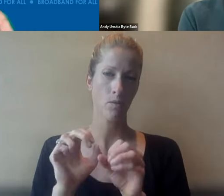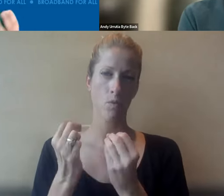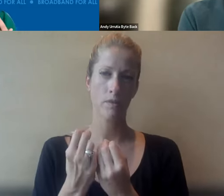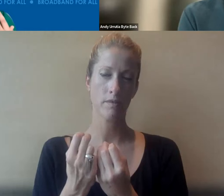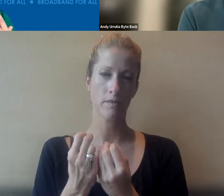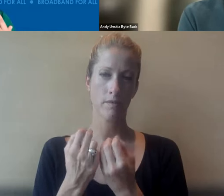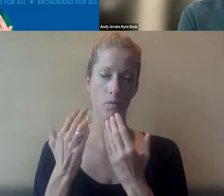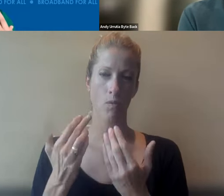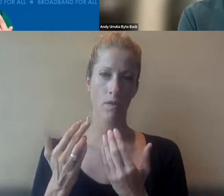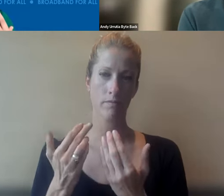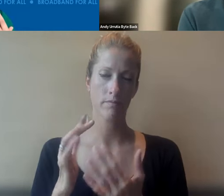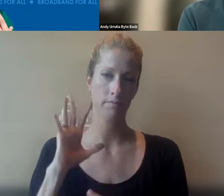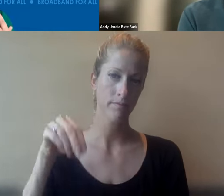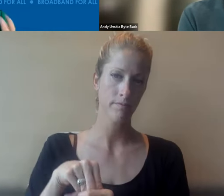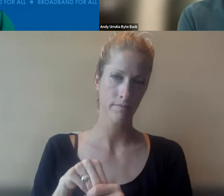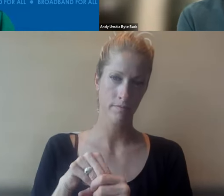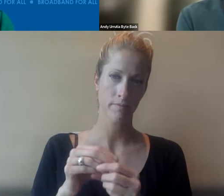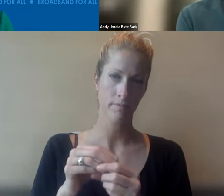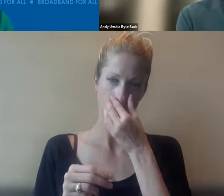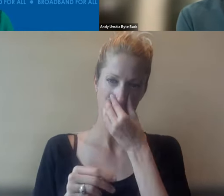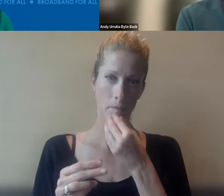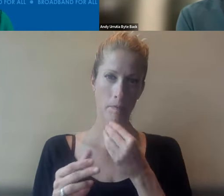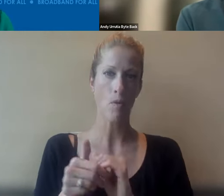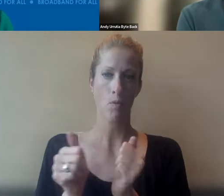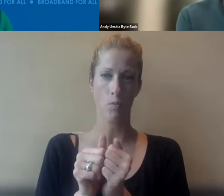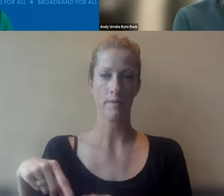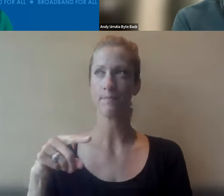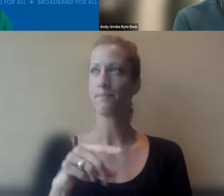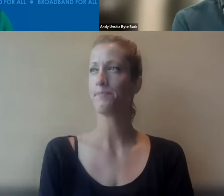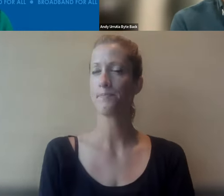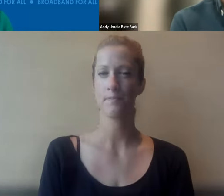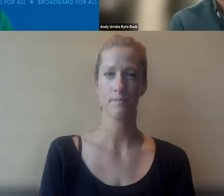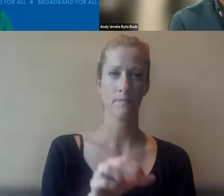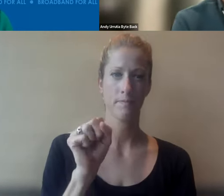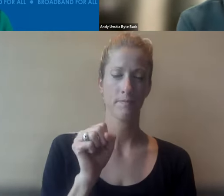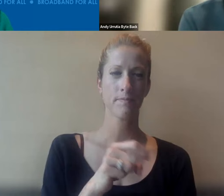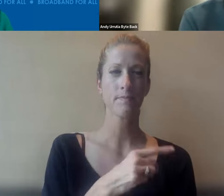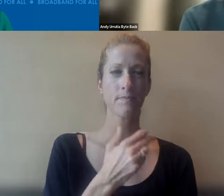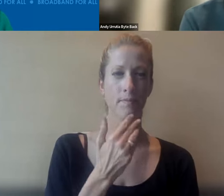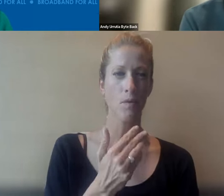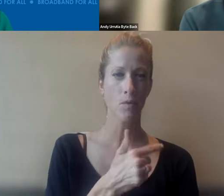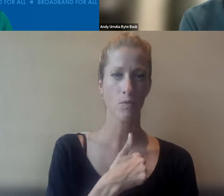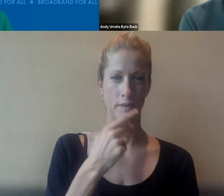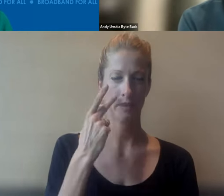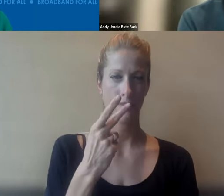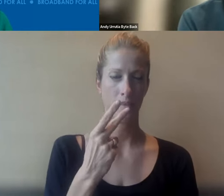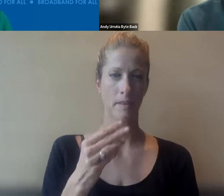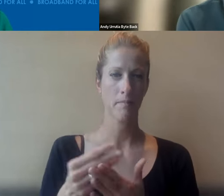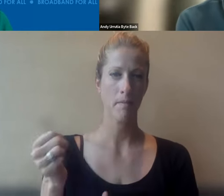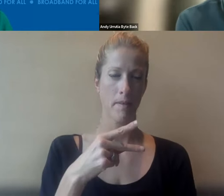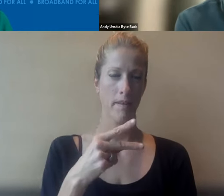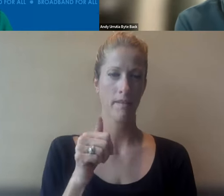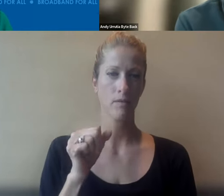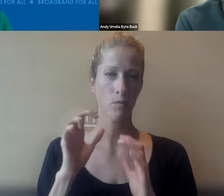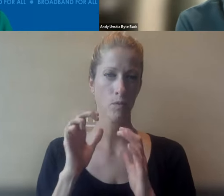to engage in and partner with others? Yeah, definitely. Thank you. I think we see it here at BikeBack as in communicating